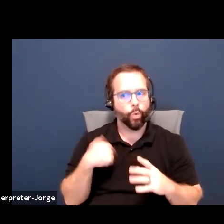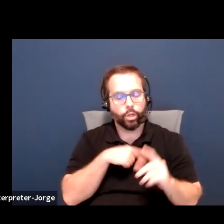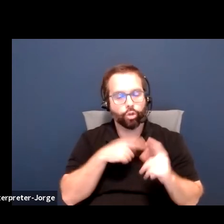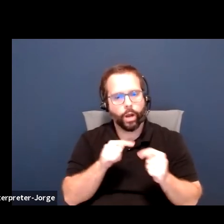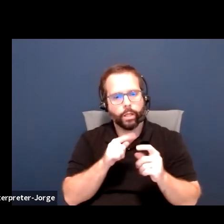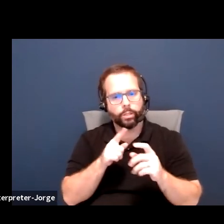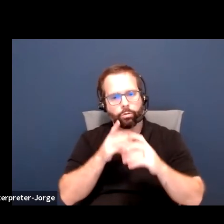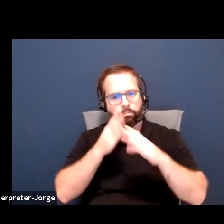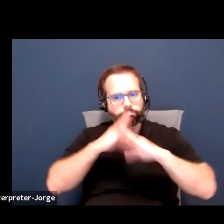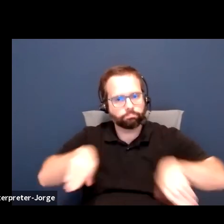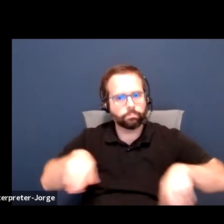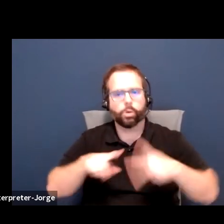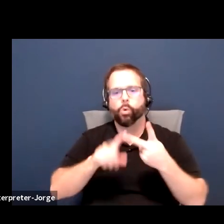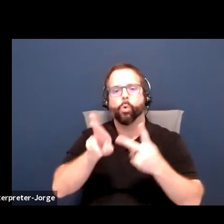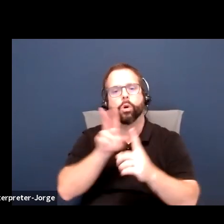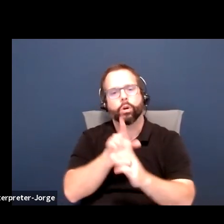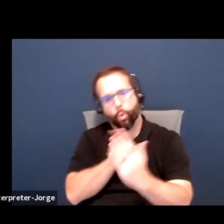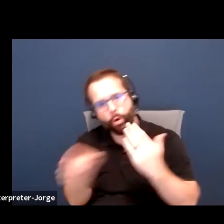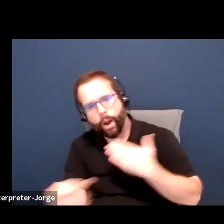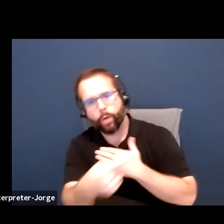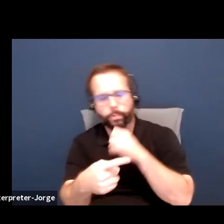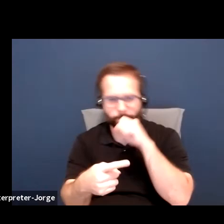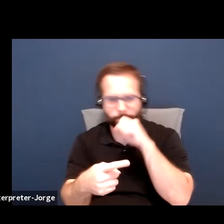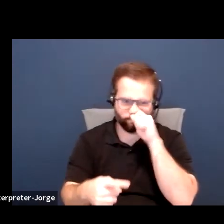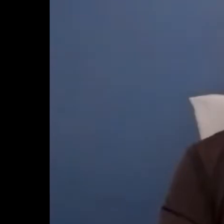barriers, get around those barriers.